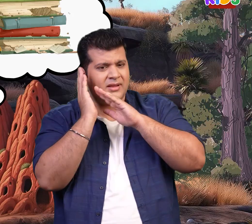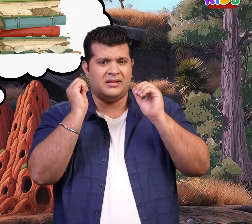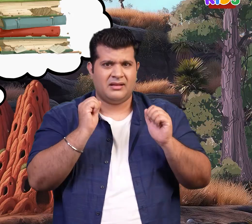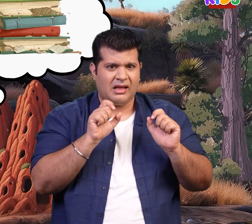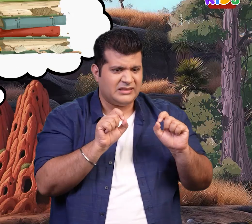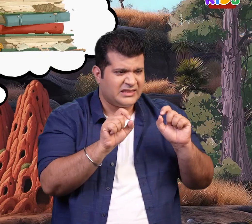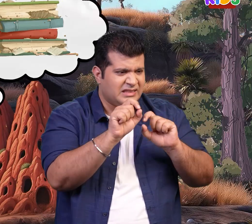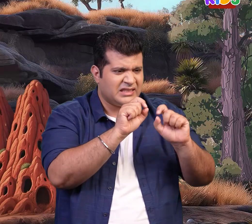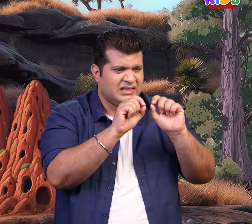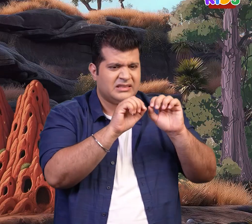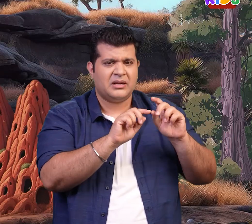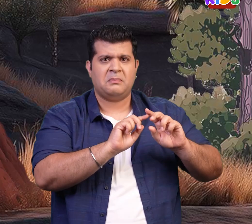books, says Diya.